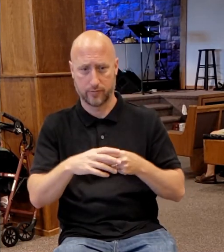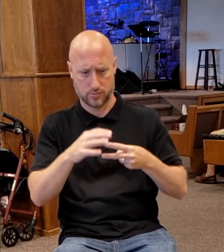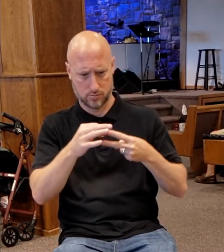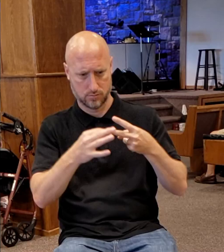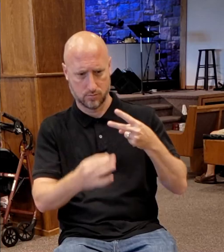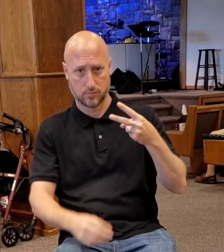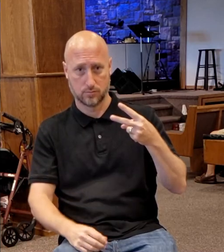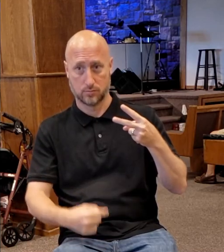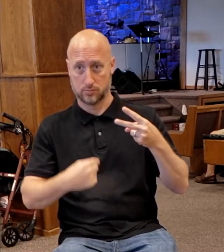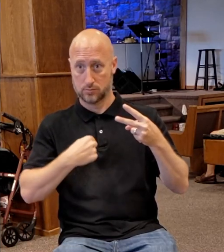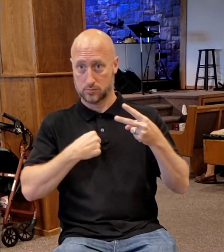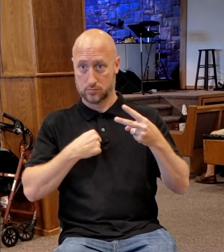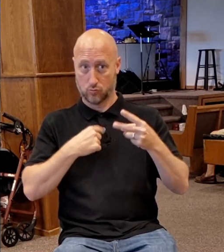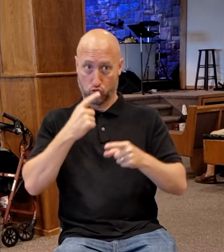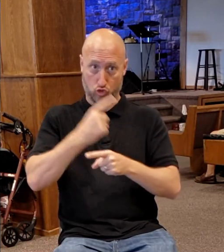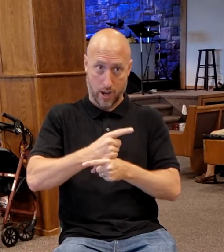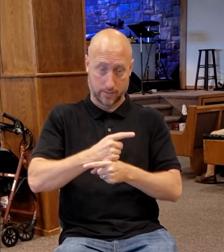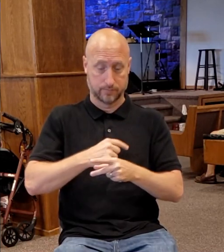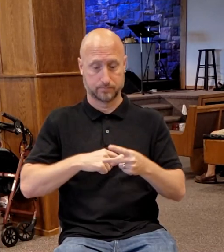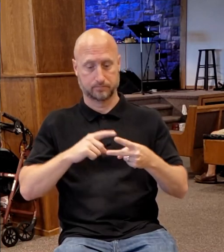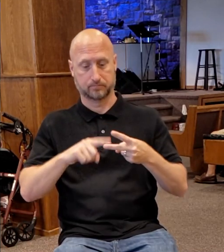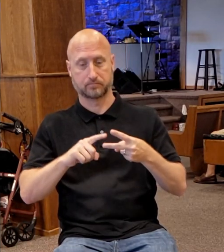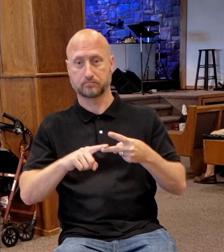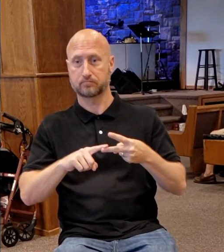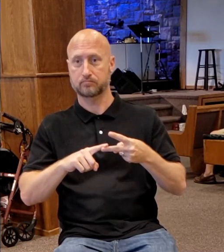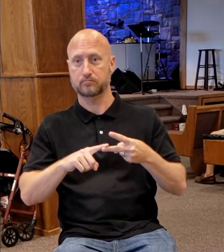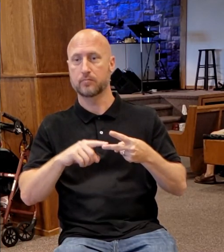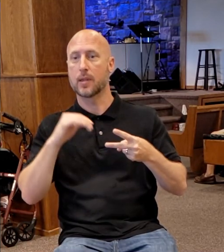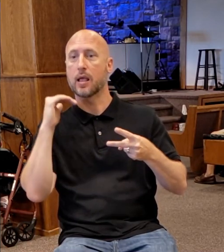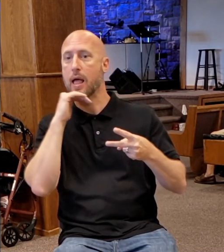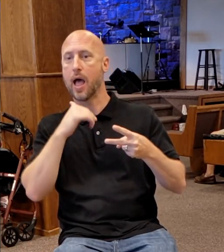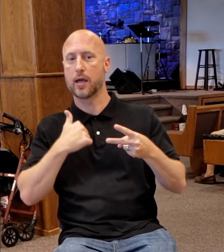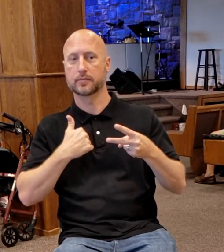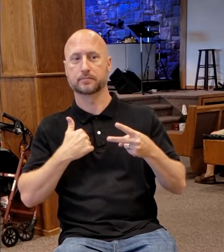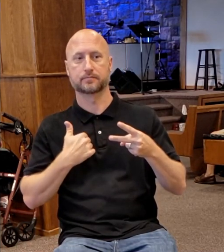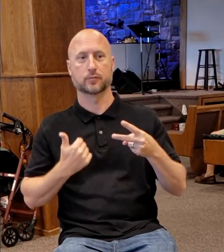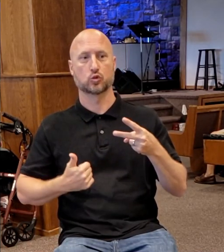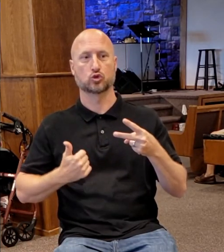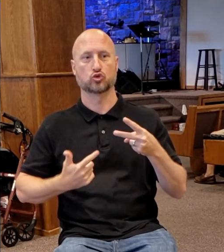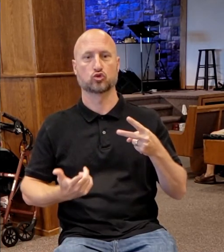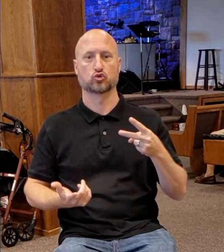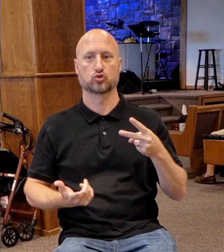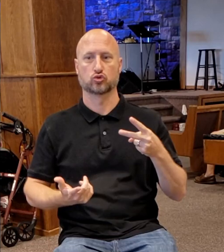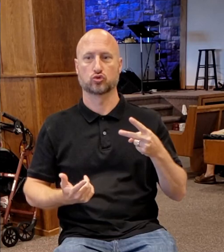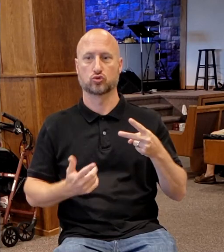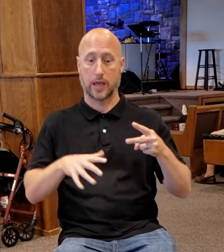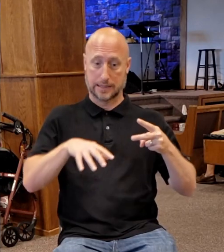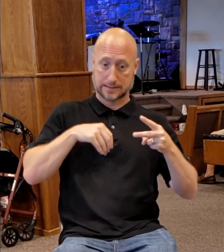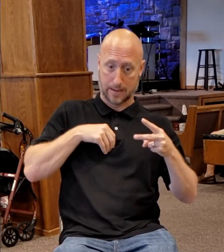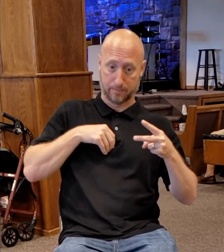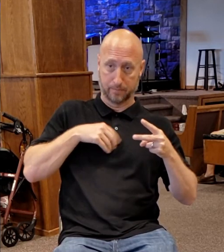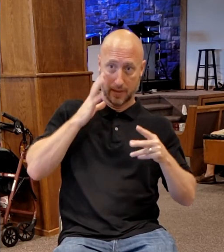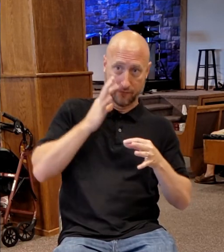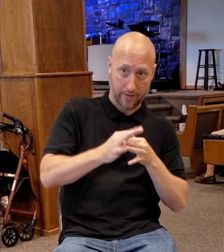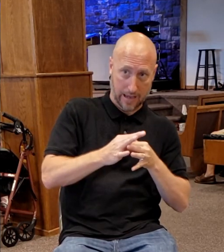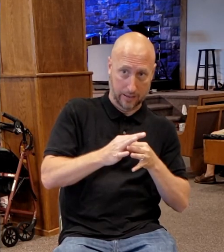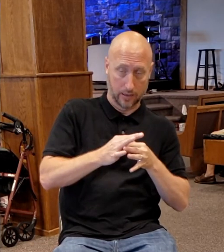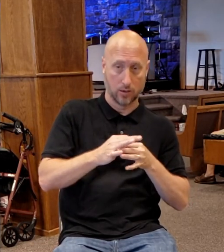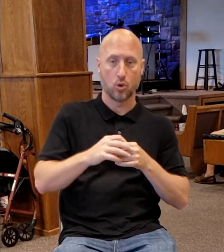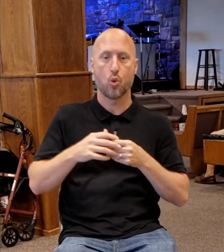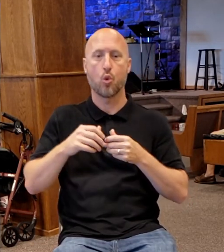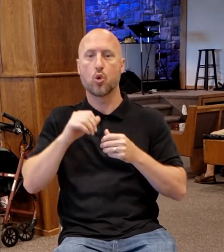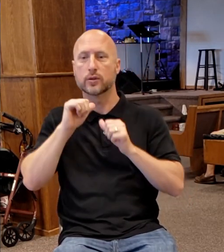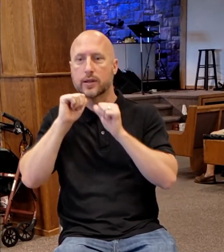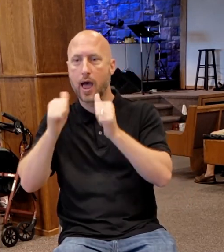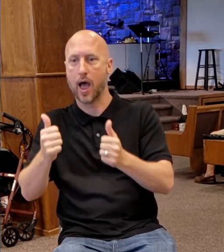stand in the middle. It's either accepting by faith or rejecting. And things haven't changed. So understand, he